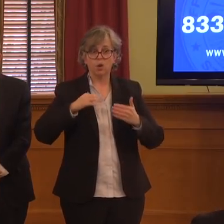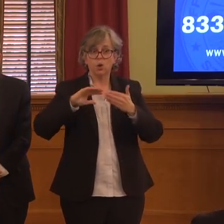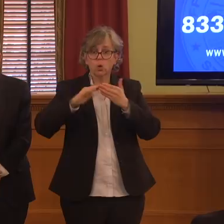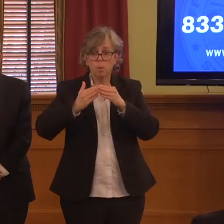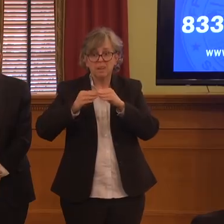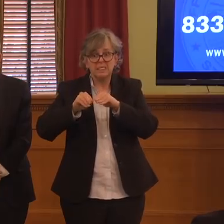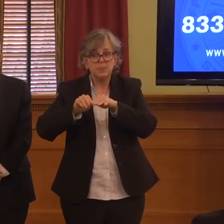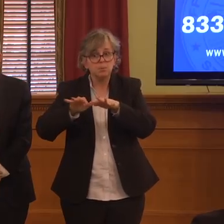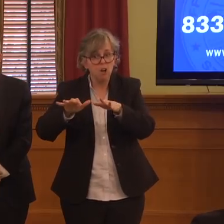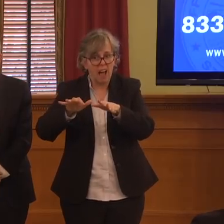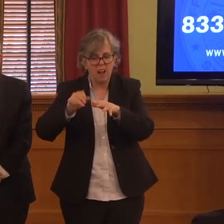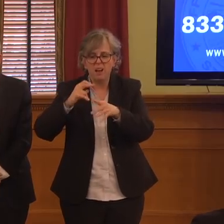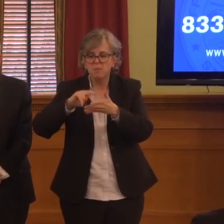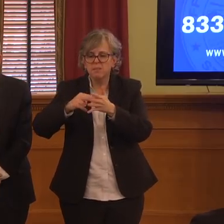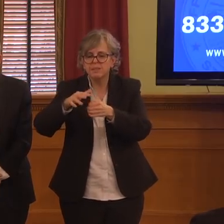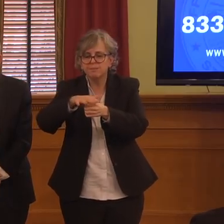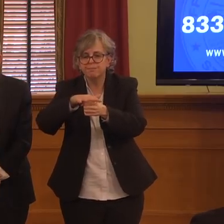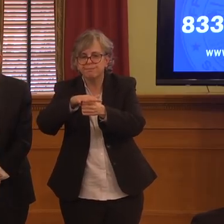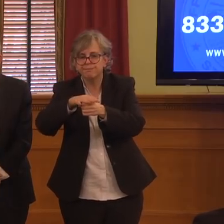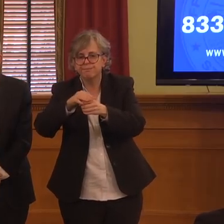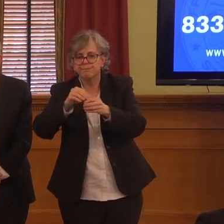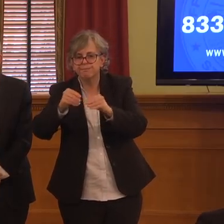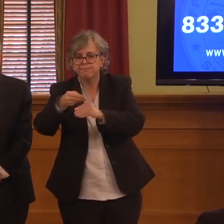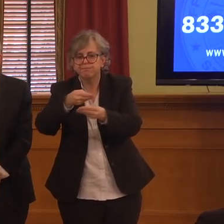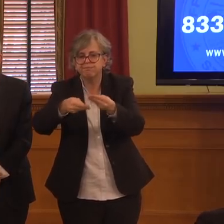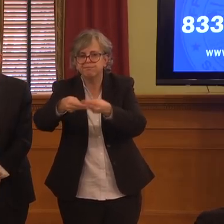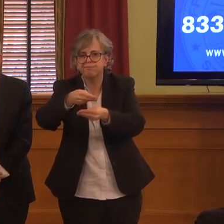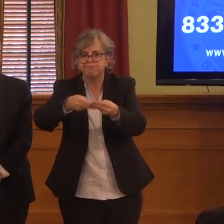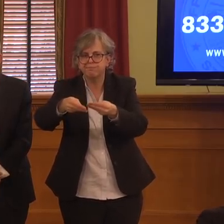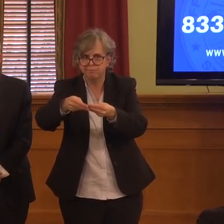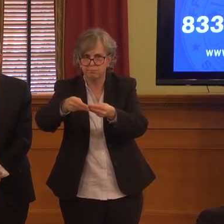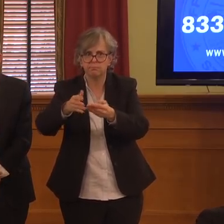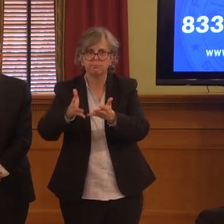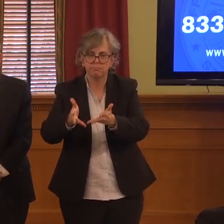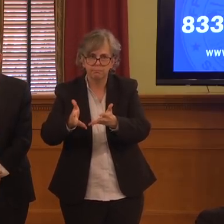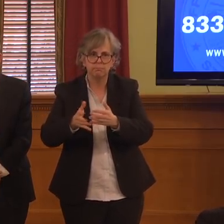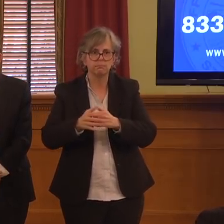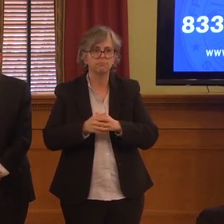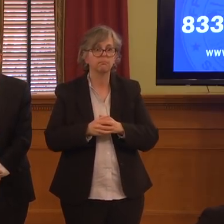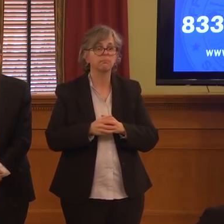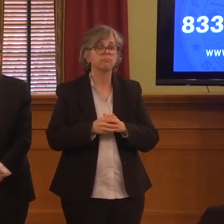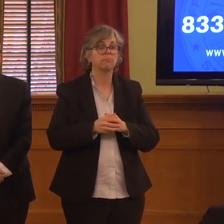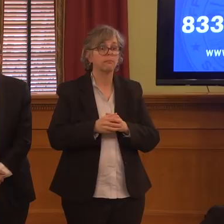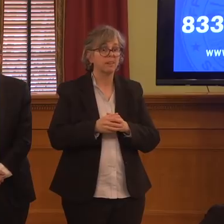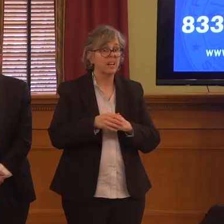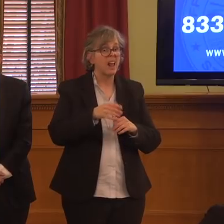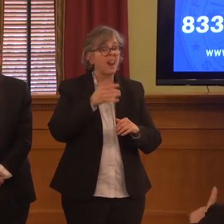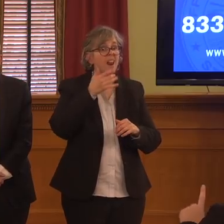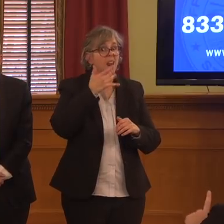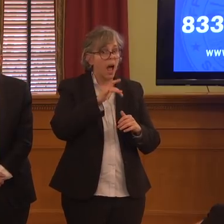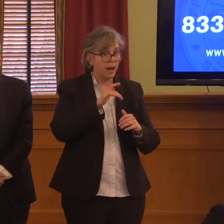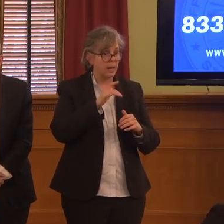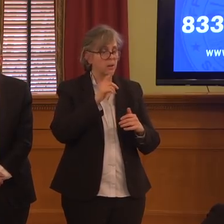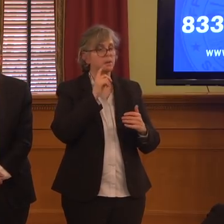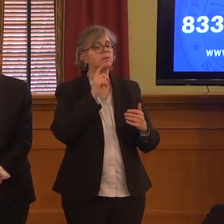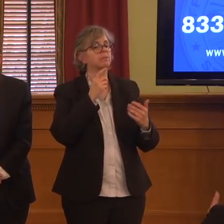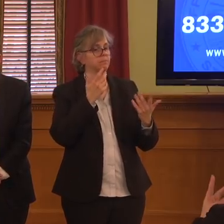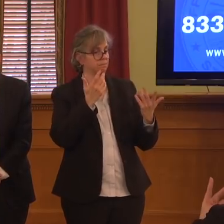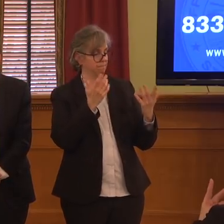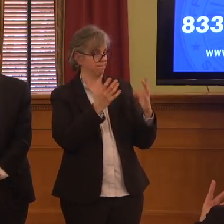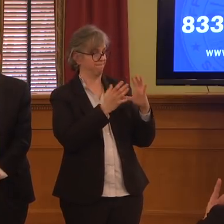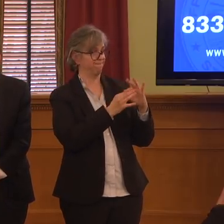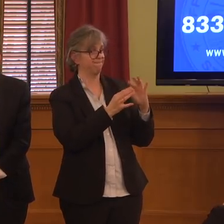Our lab, we are very fortunate to announce that we do have 2 more kits in addition to our 1 kit. That